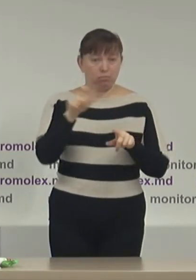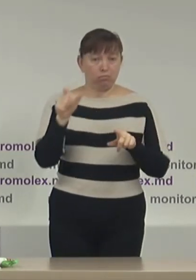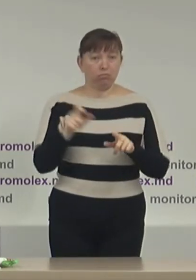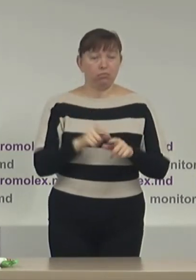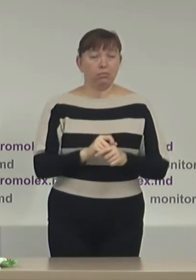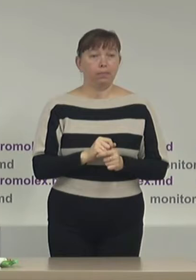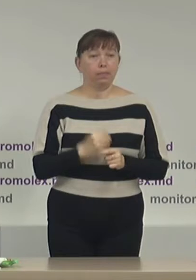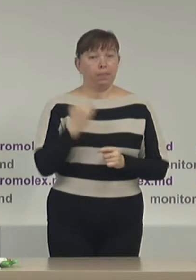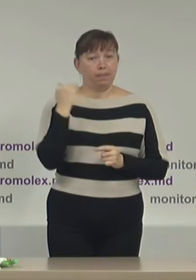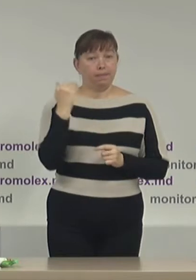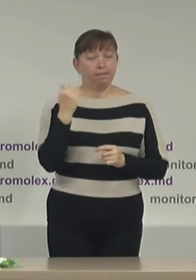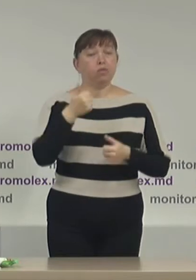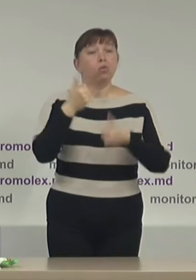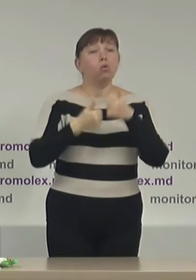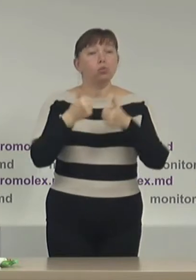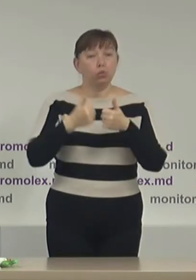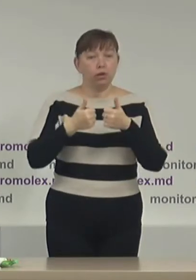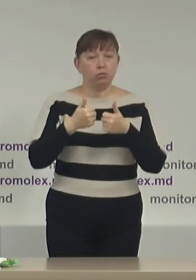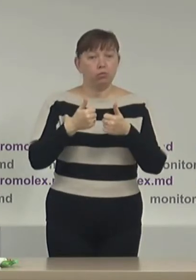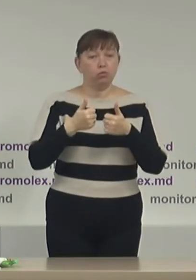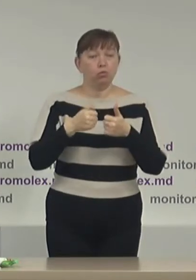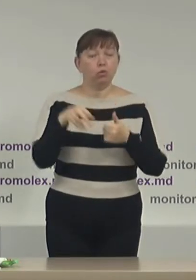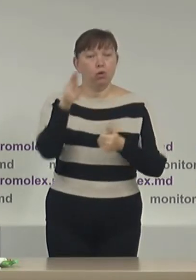campaign workers of